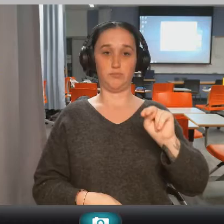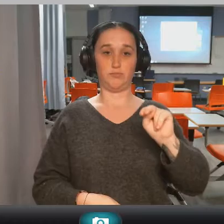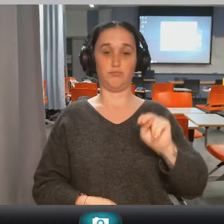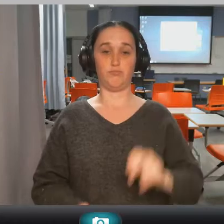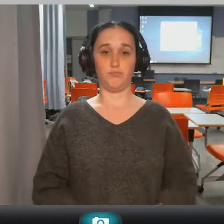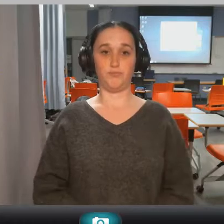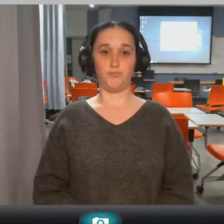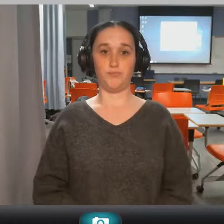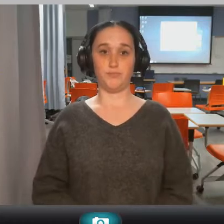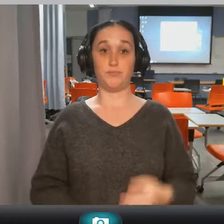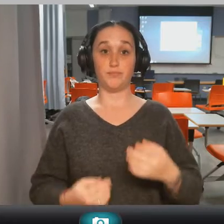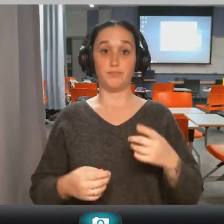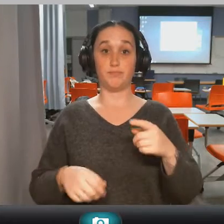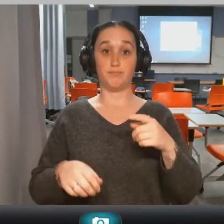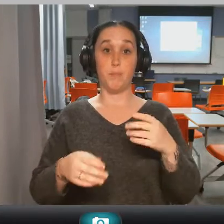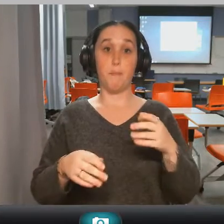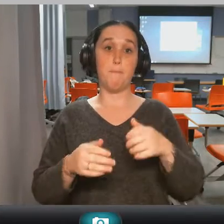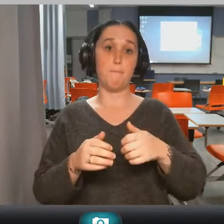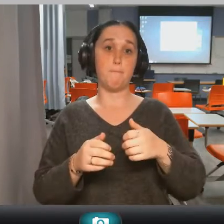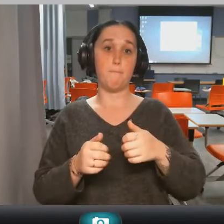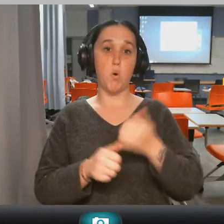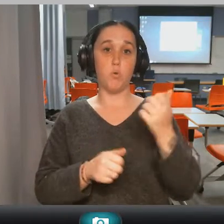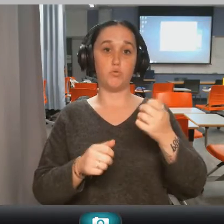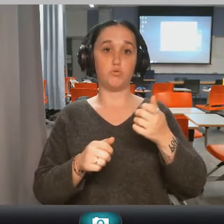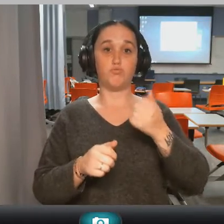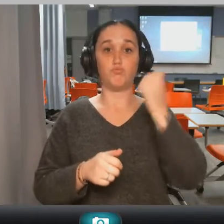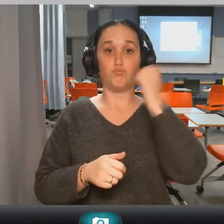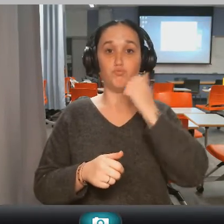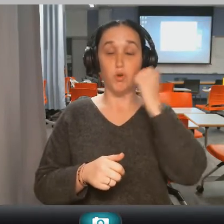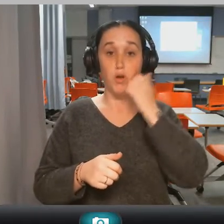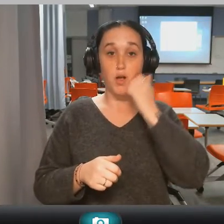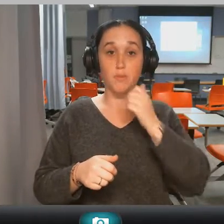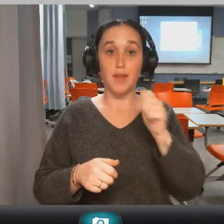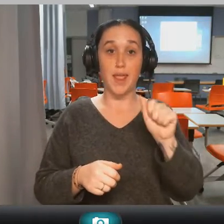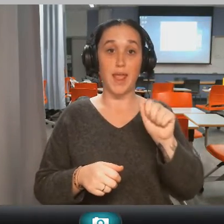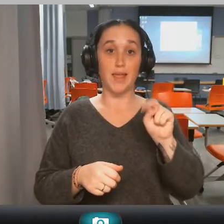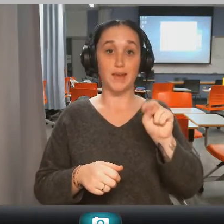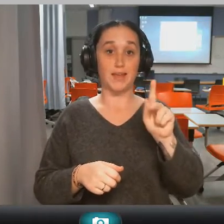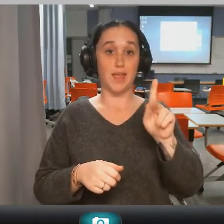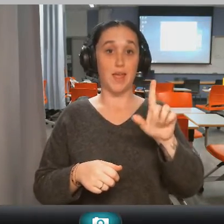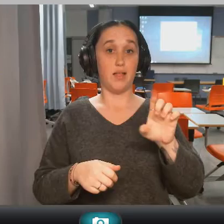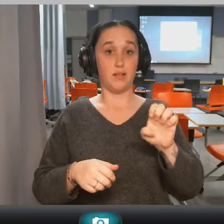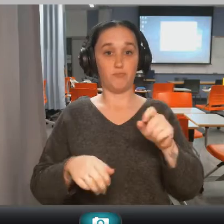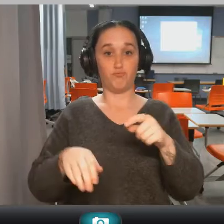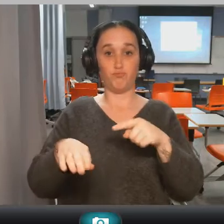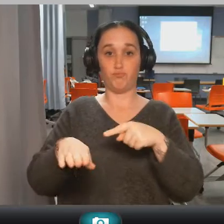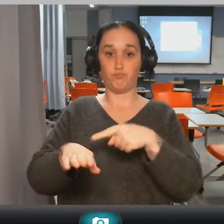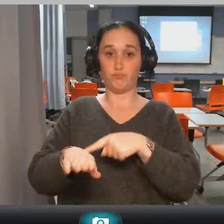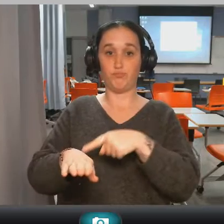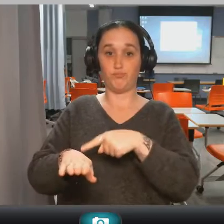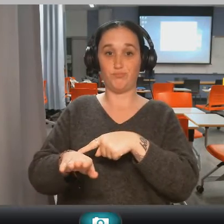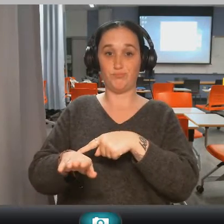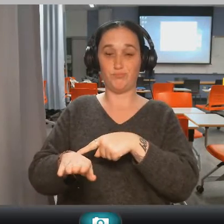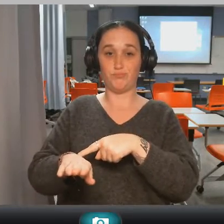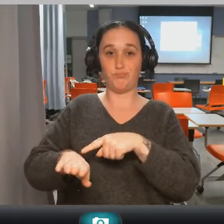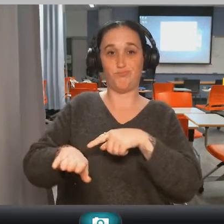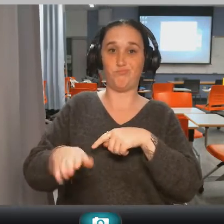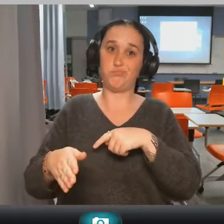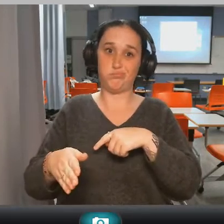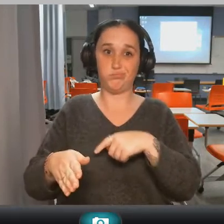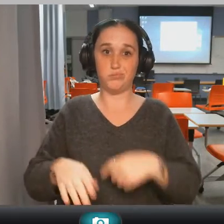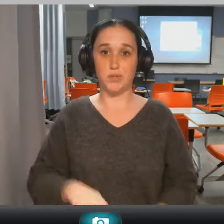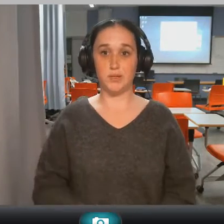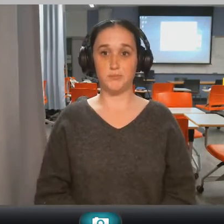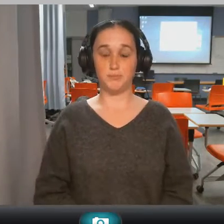And all sprains should be looked at by a doctor. And most of them the body can heal themselves, but some do require